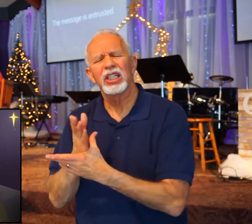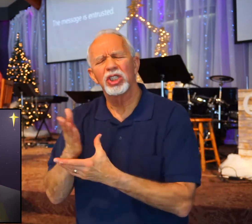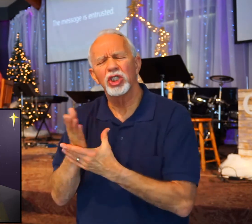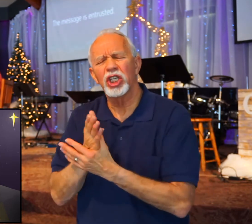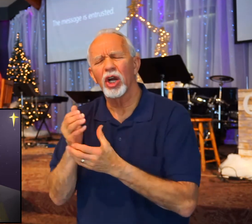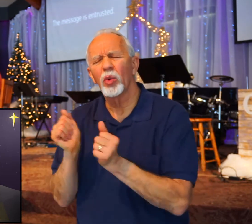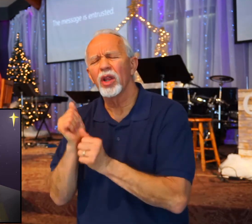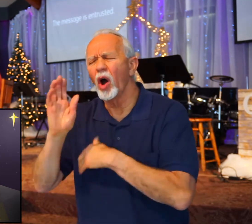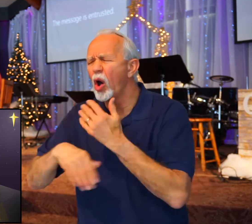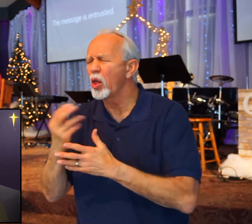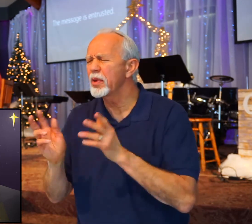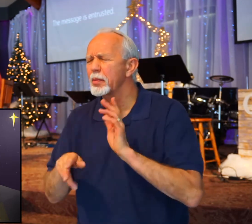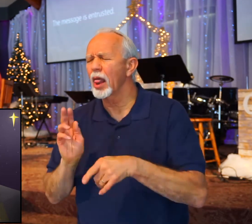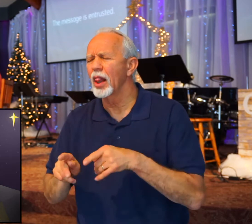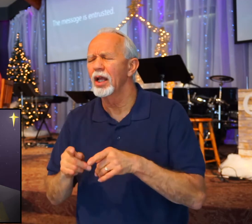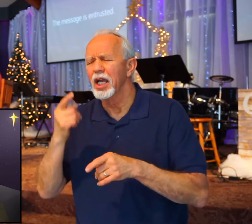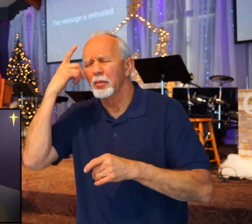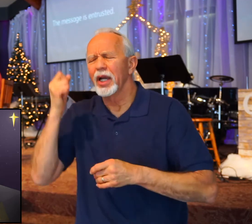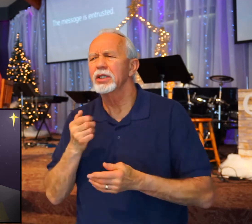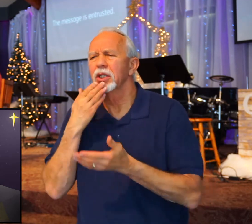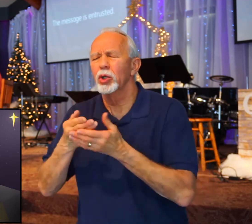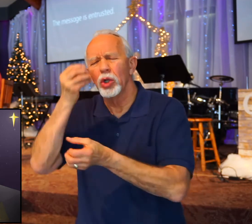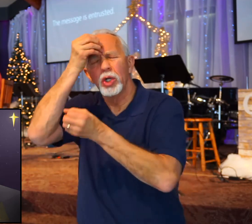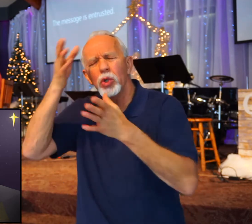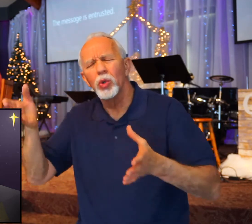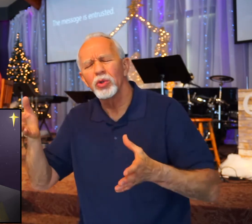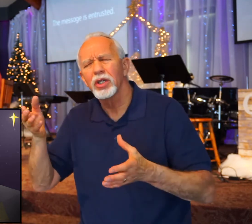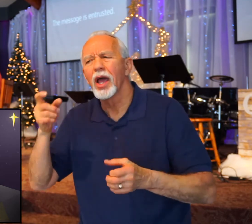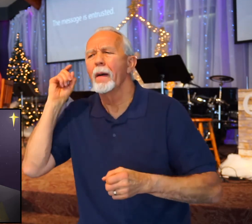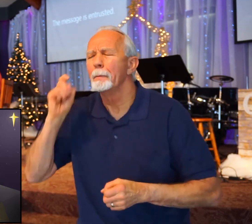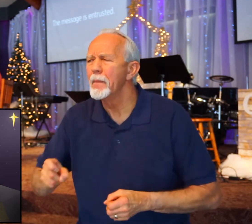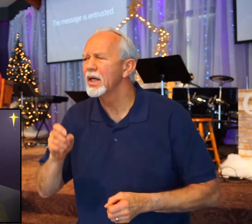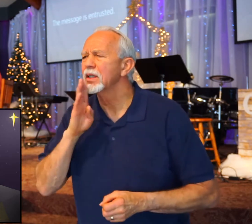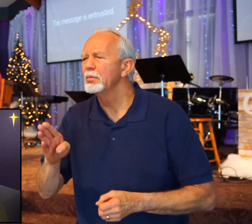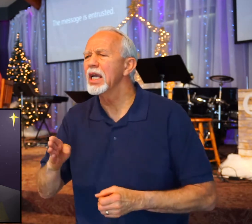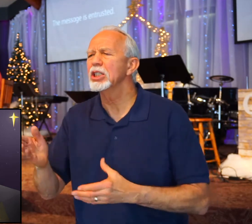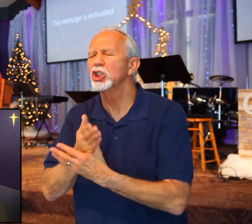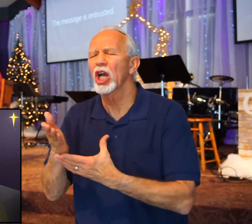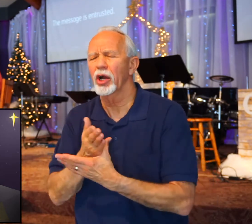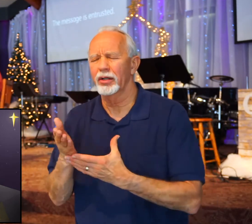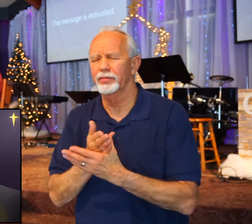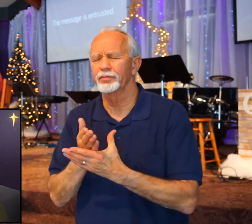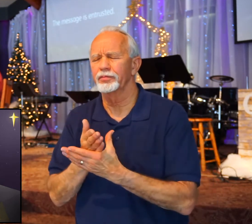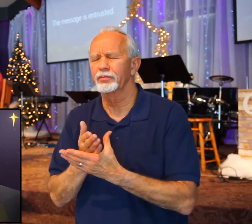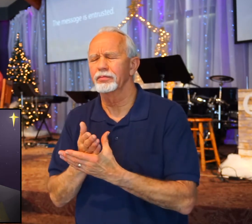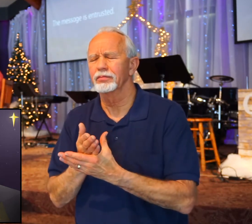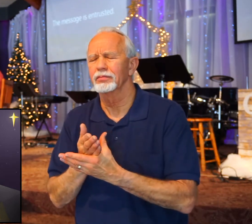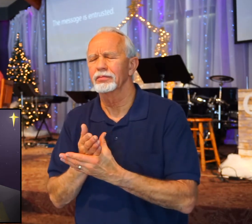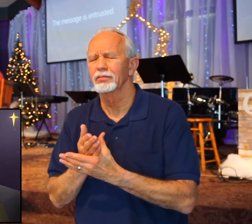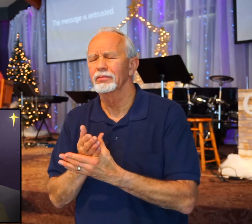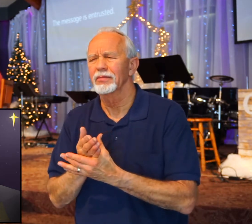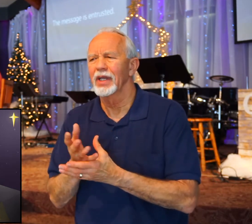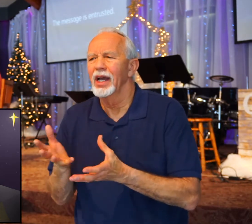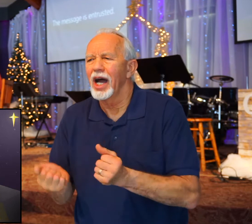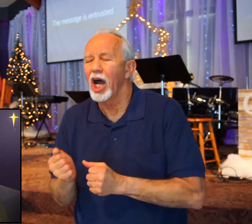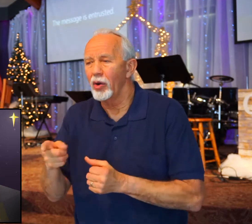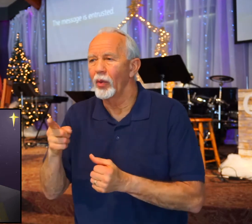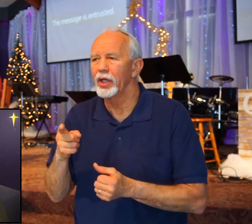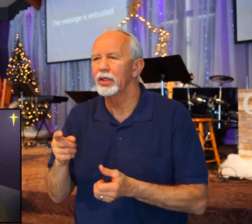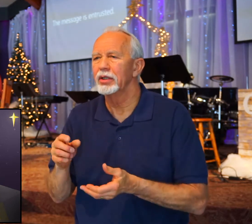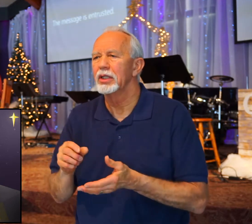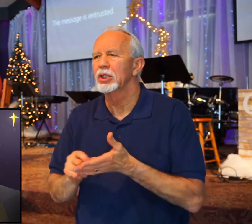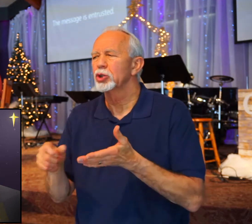with all people, because the good news must be shared. I want you guys to